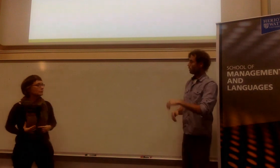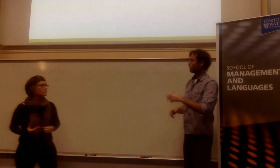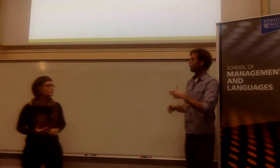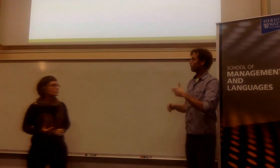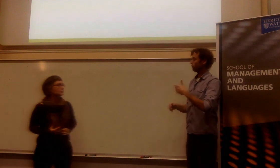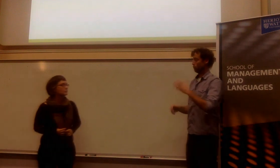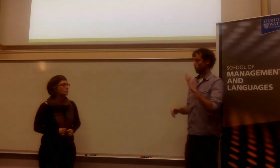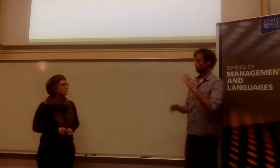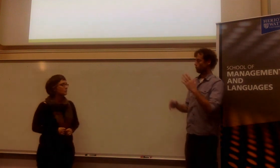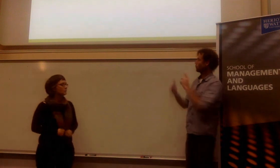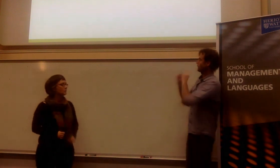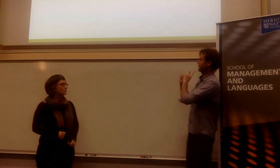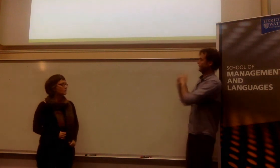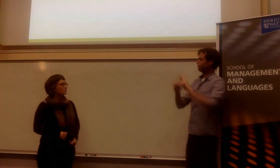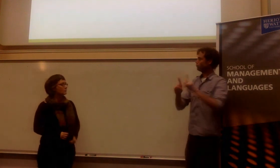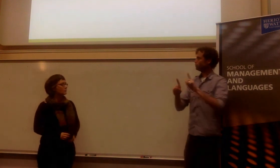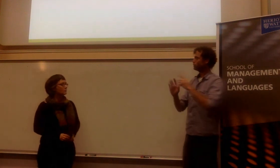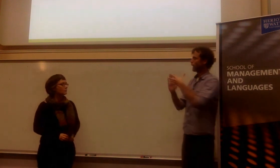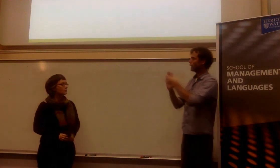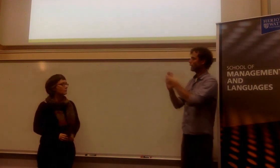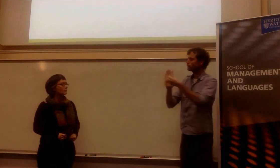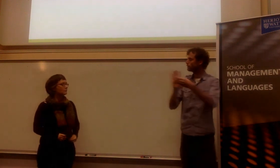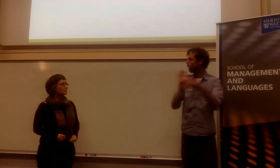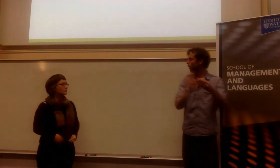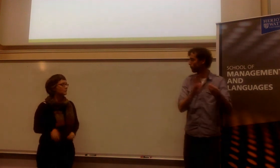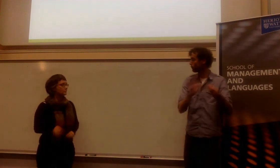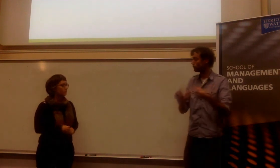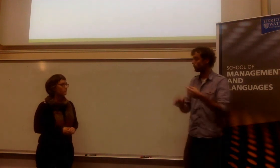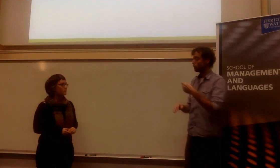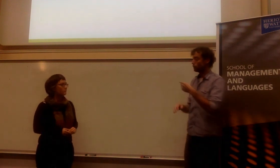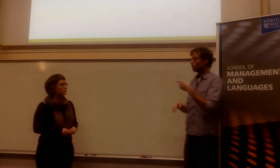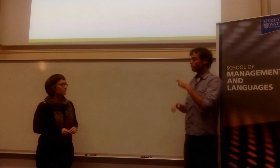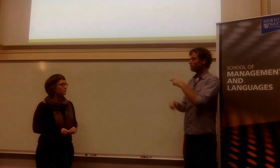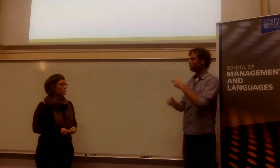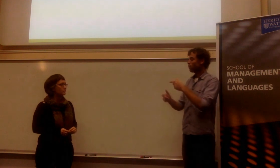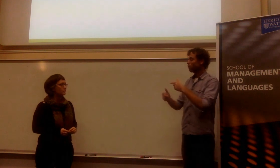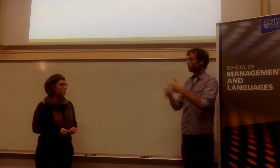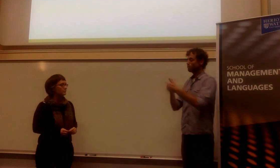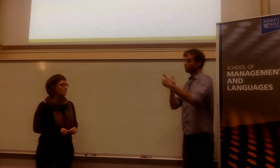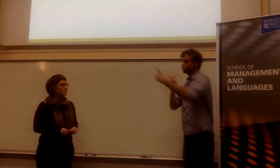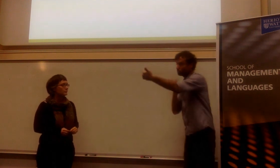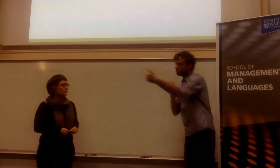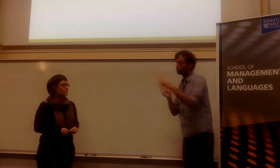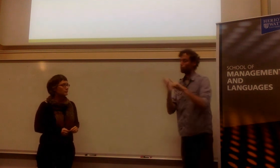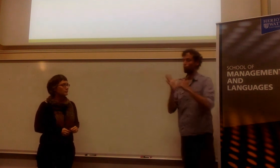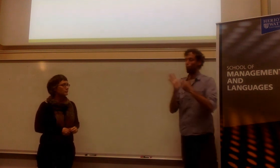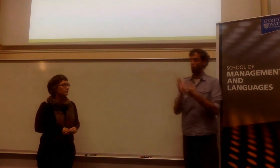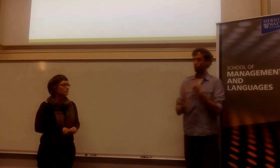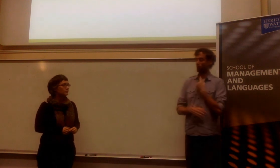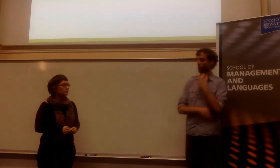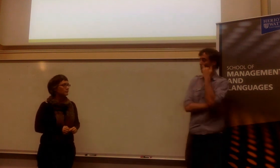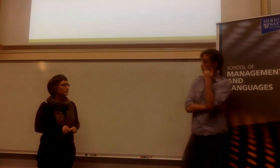Yeah, so basically they have all the options. So these are just different examples that I've presented. So they can